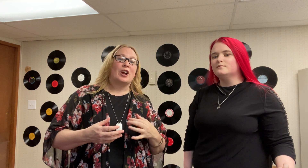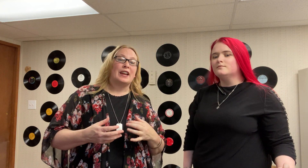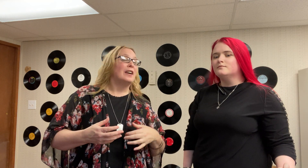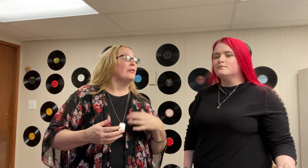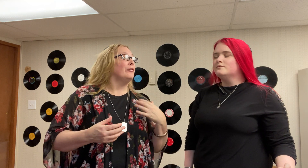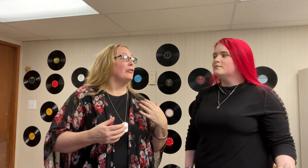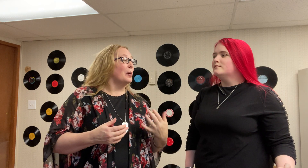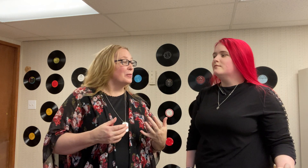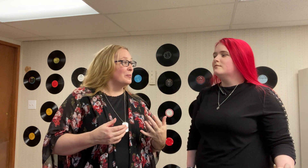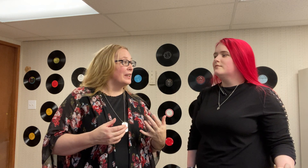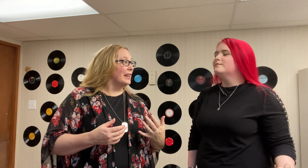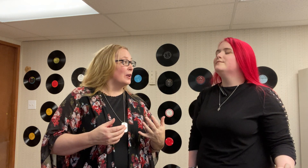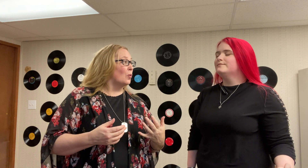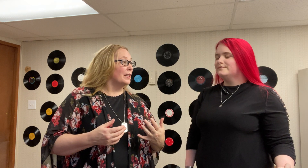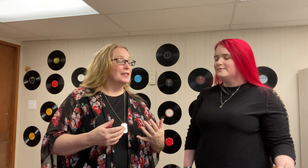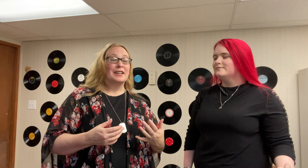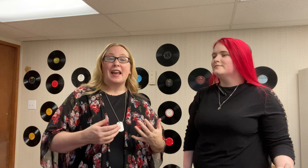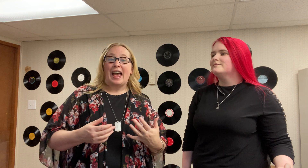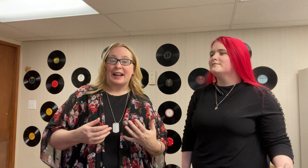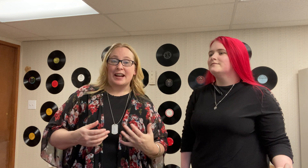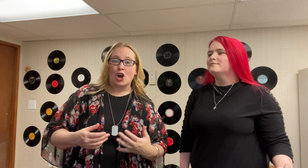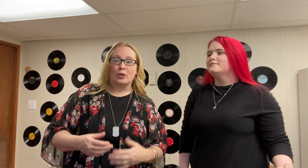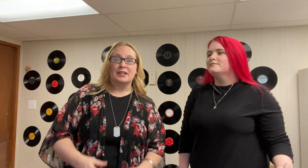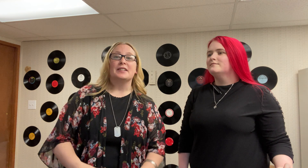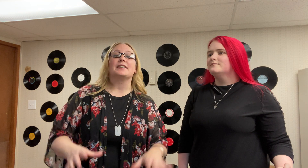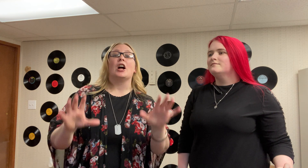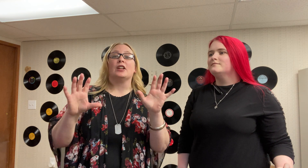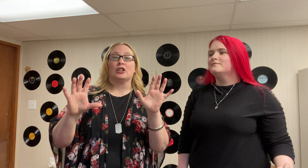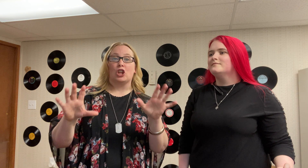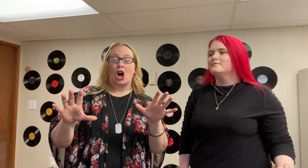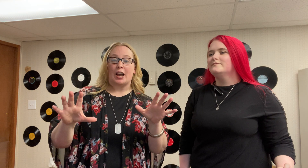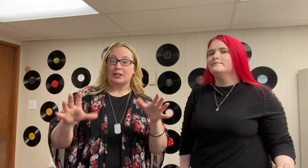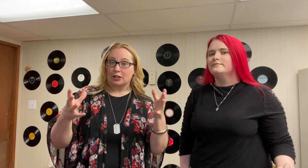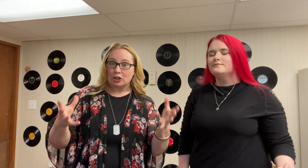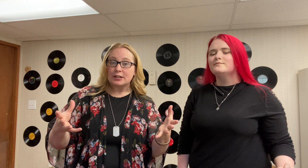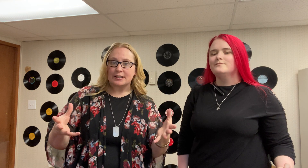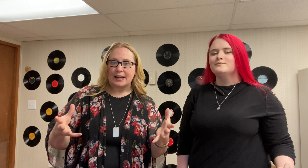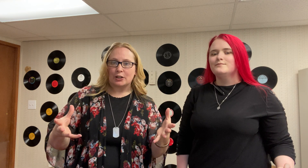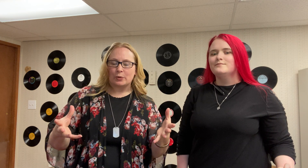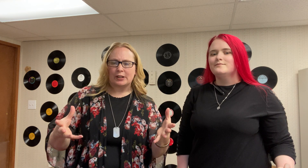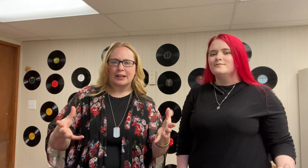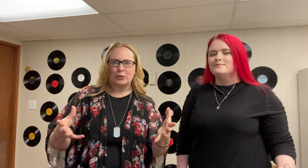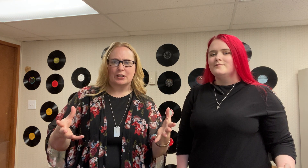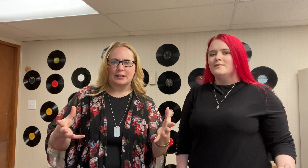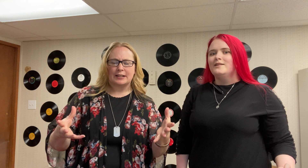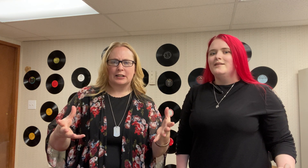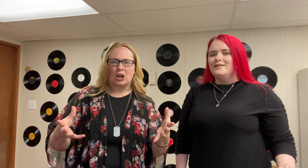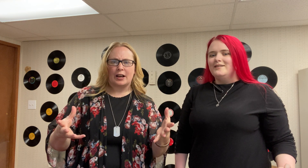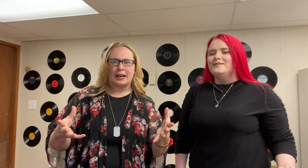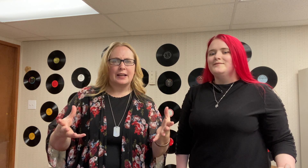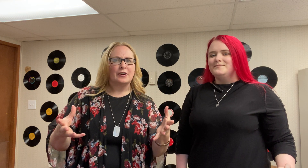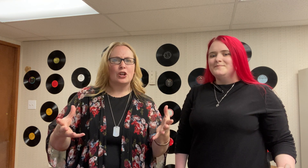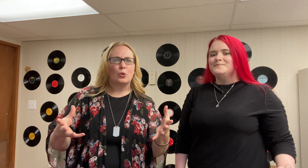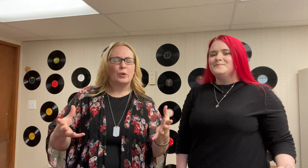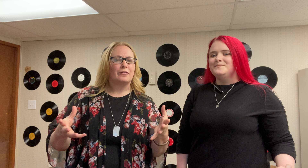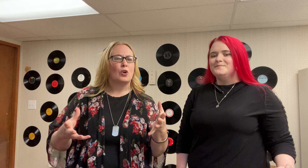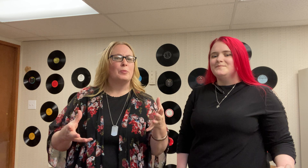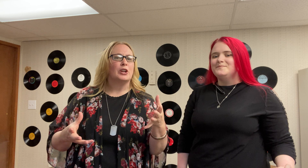it from the beginning once. And I know this is a lot. To learn sign language is a lot. And even though we've been